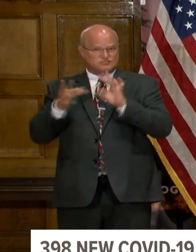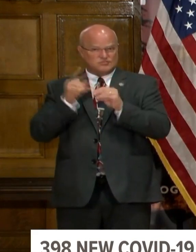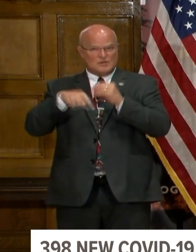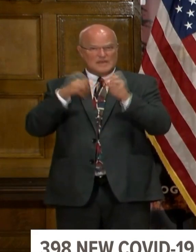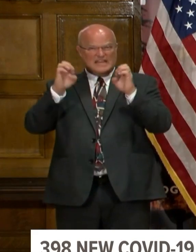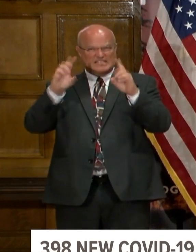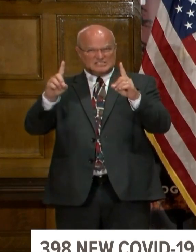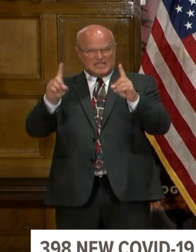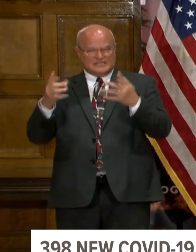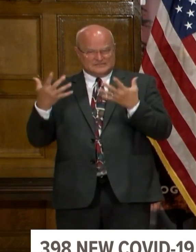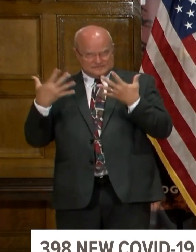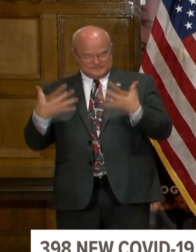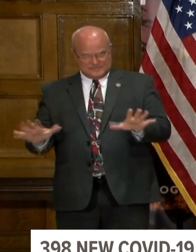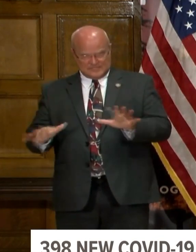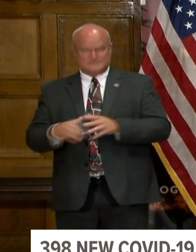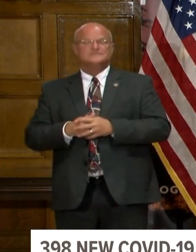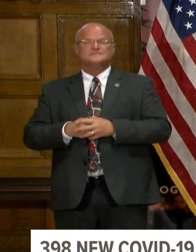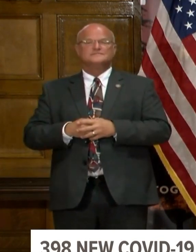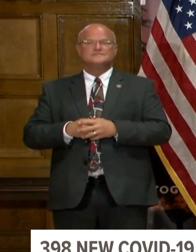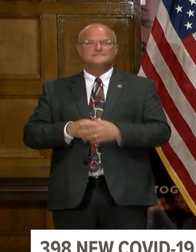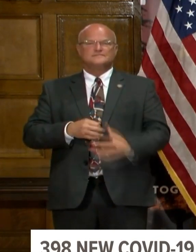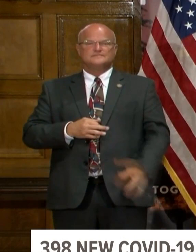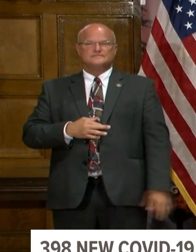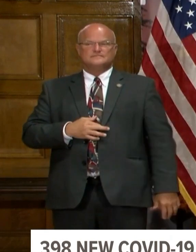after Dr. Romero.